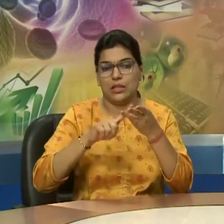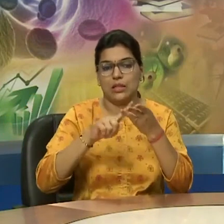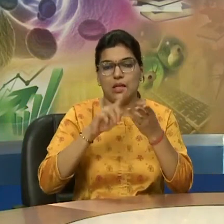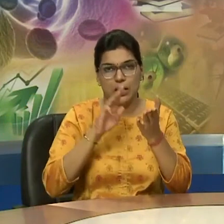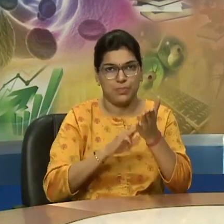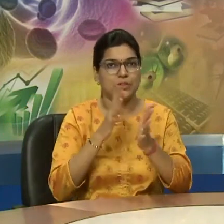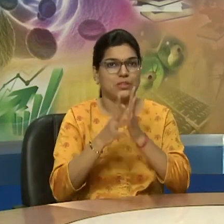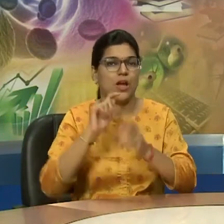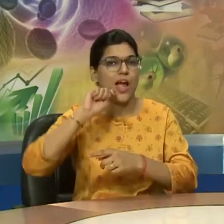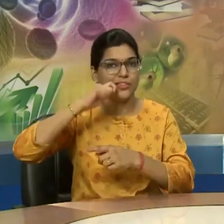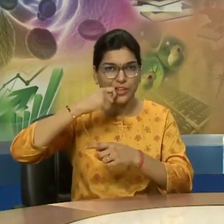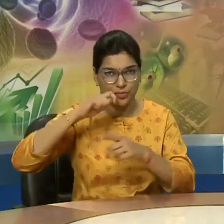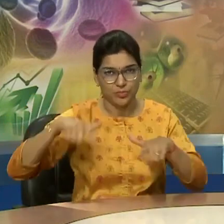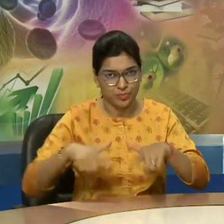and even on